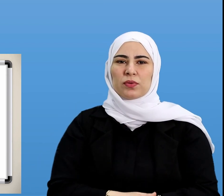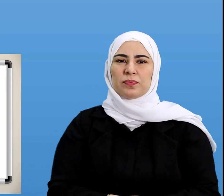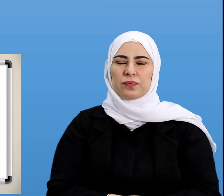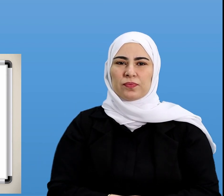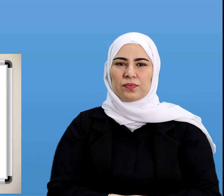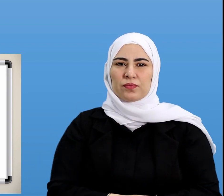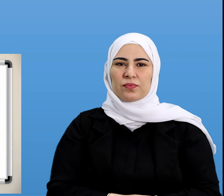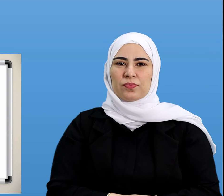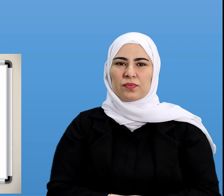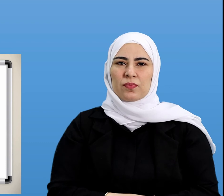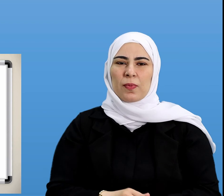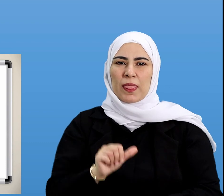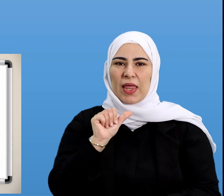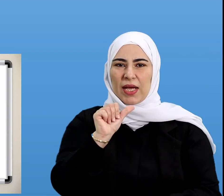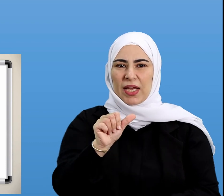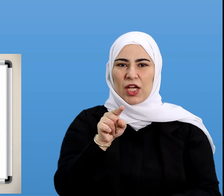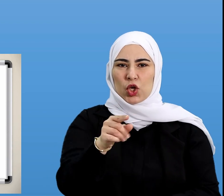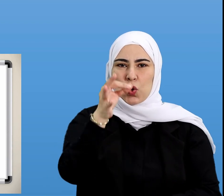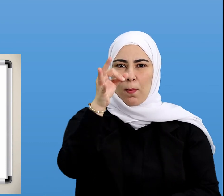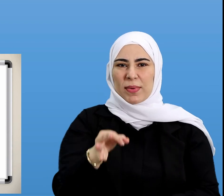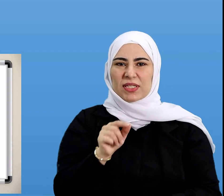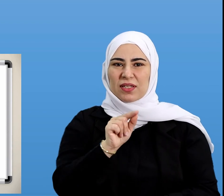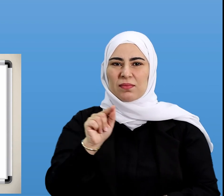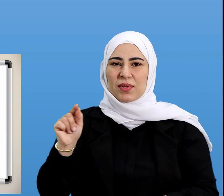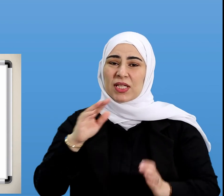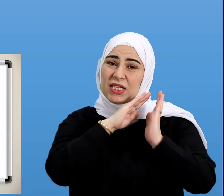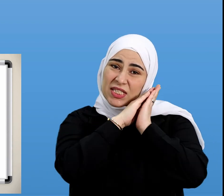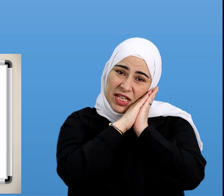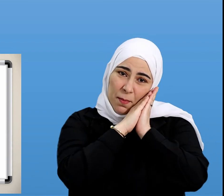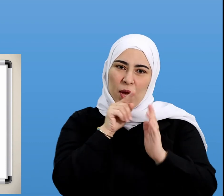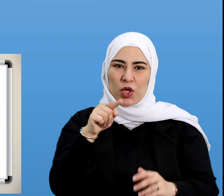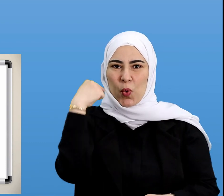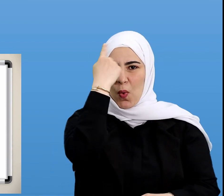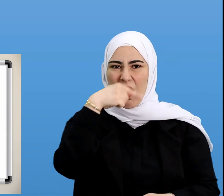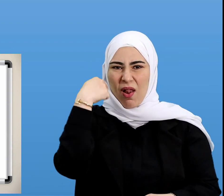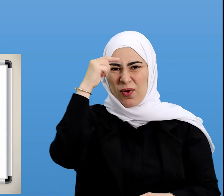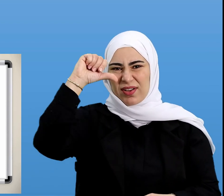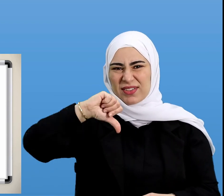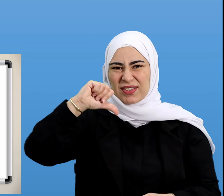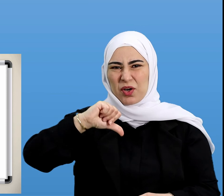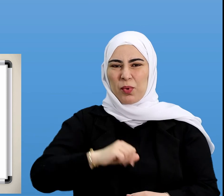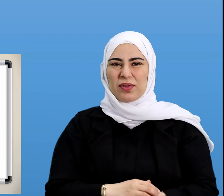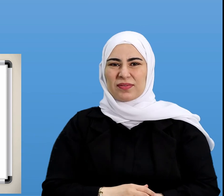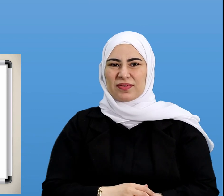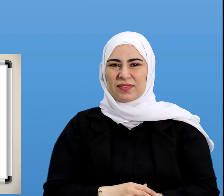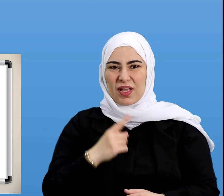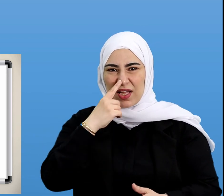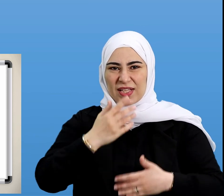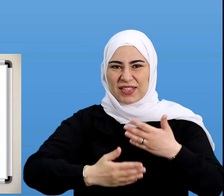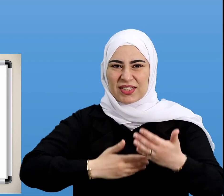look terrible. Try to answer by finding the correct phrasal verb from the box.